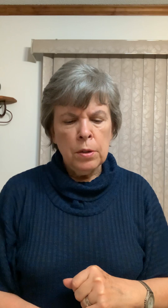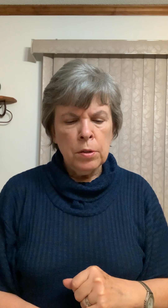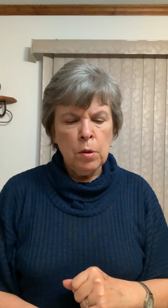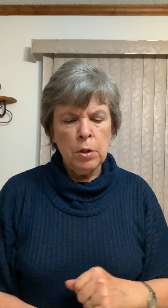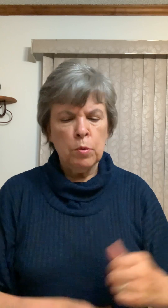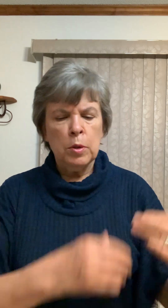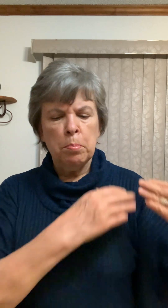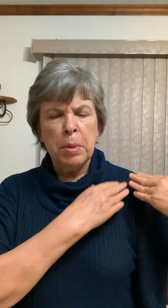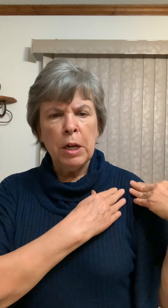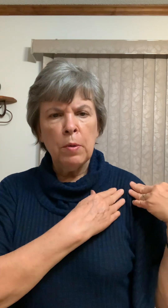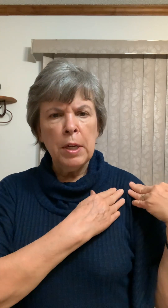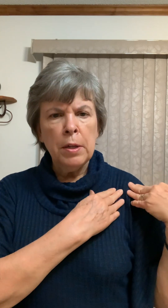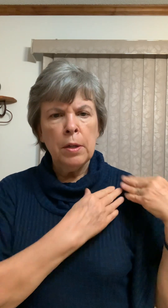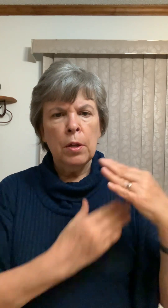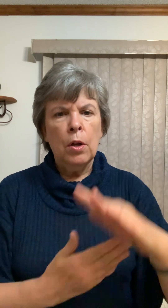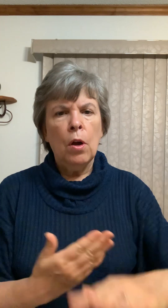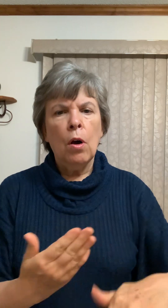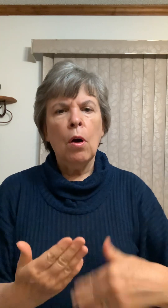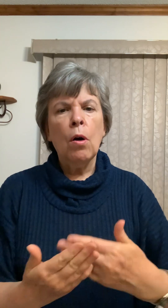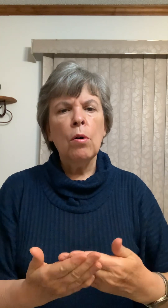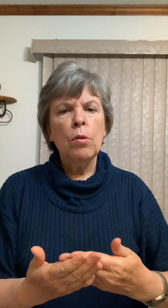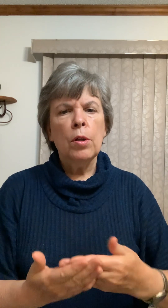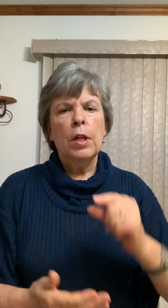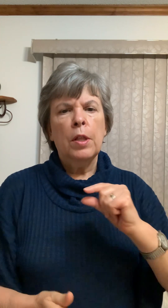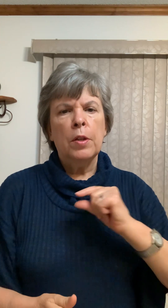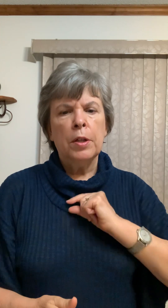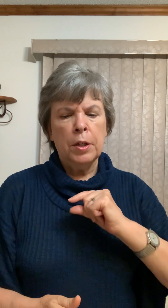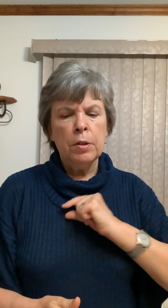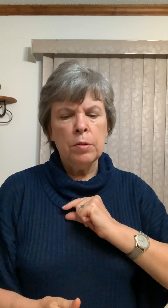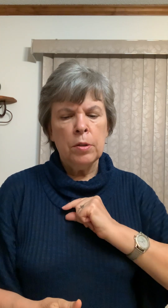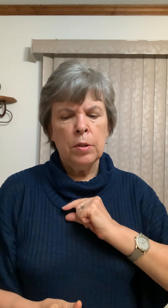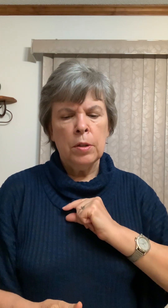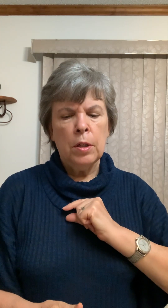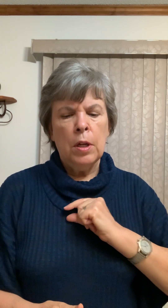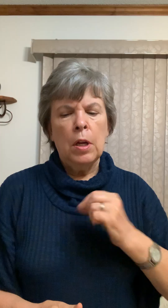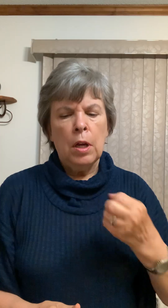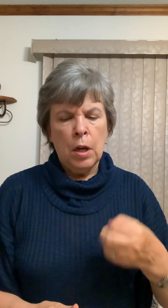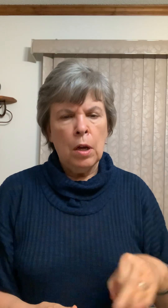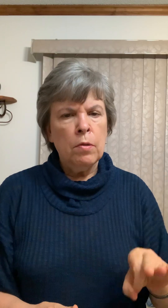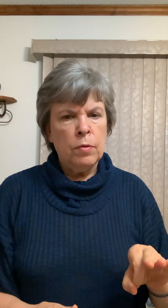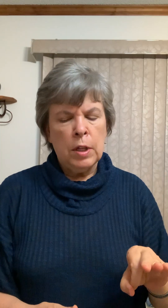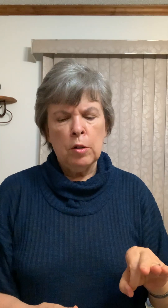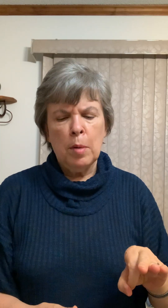so this was bearing all the guilt of, that's